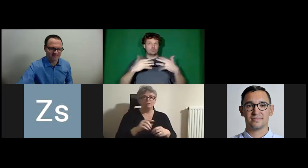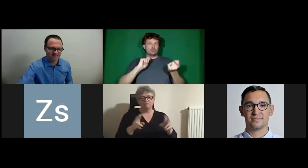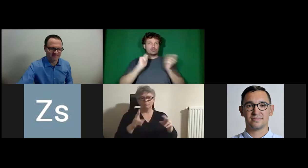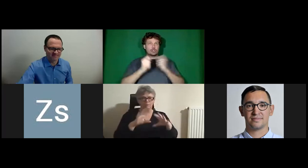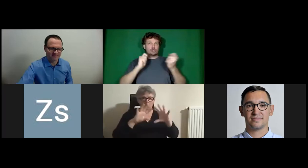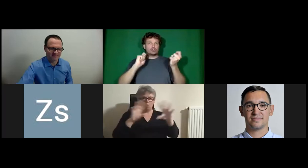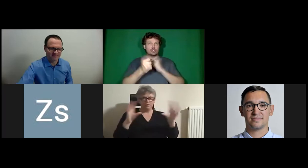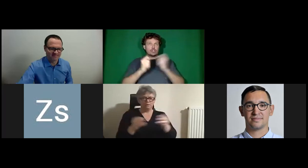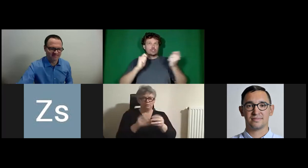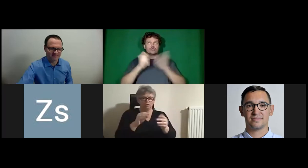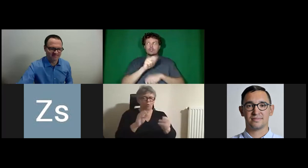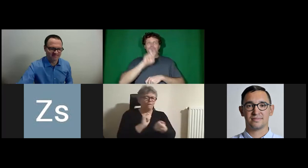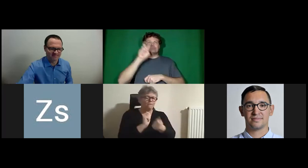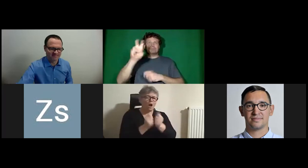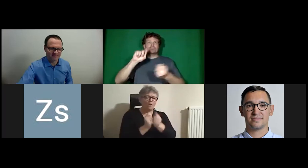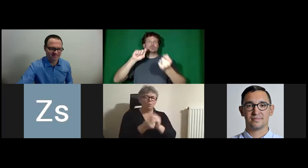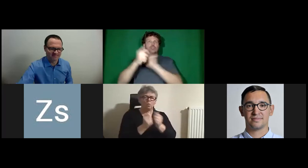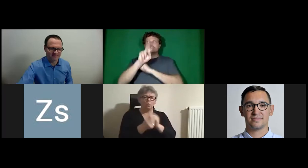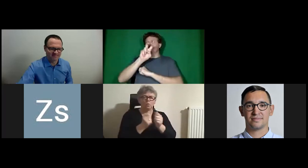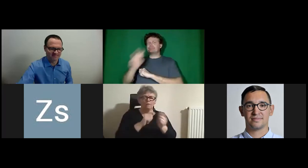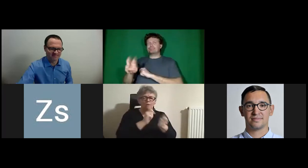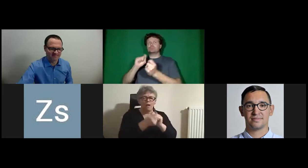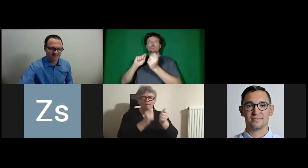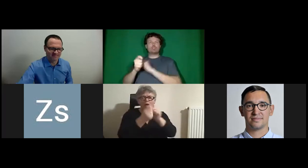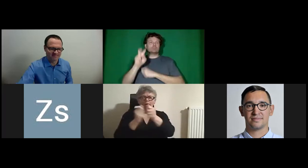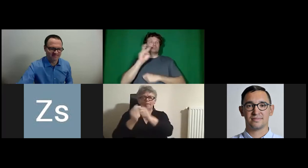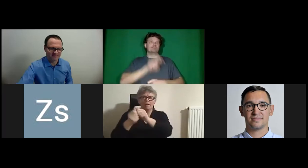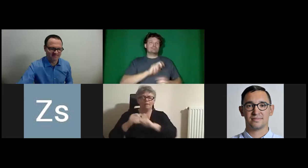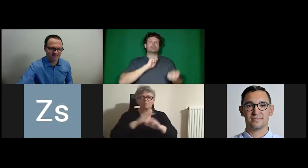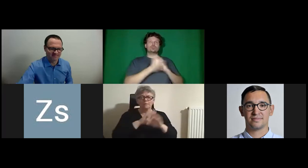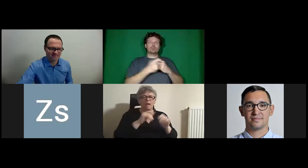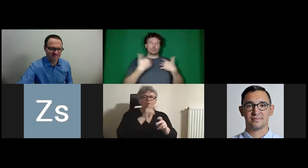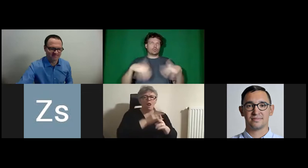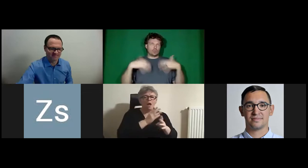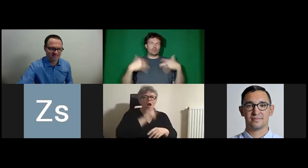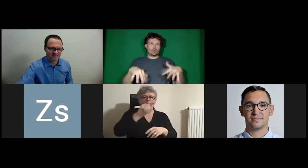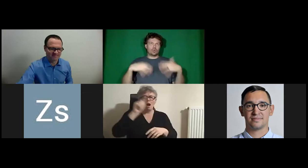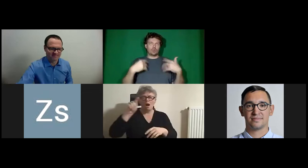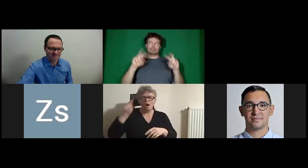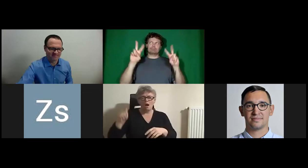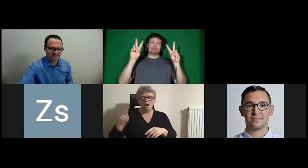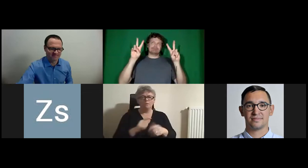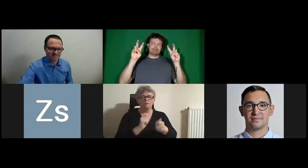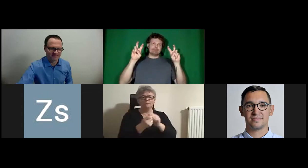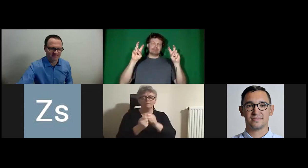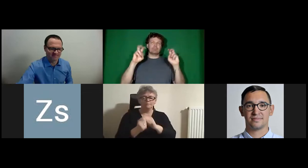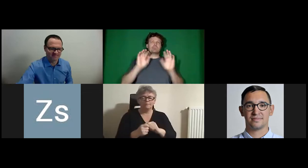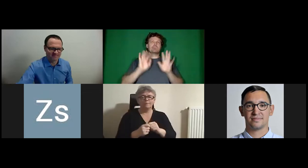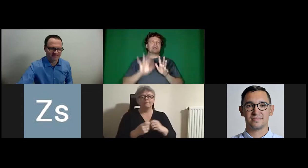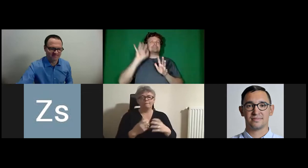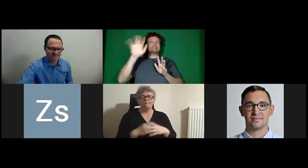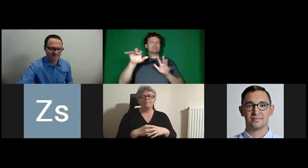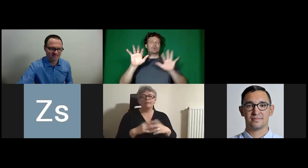again. And so I changed teams many times, teams and countries and cultures.